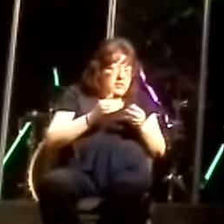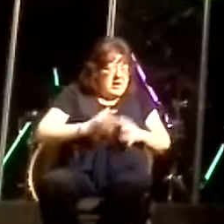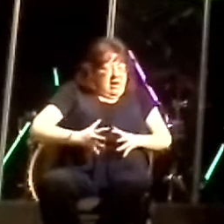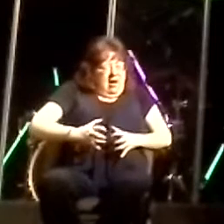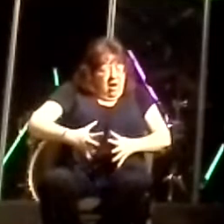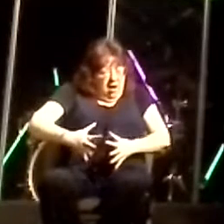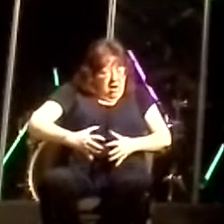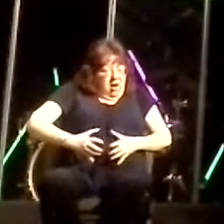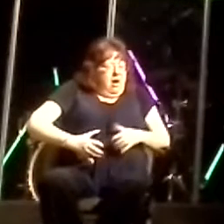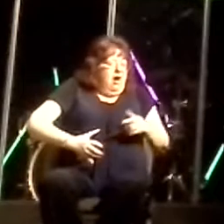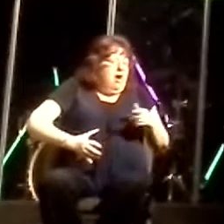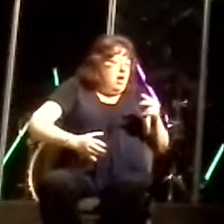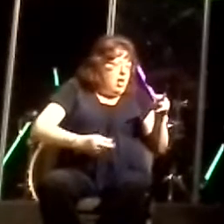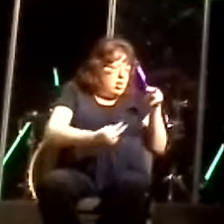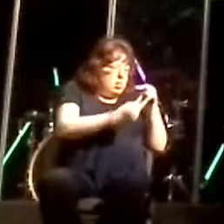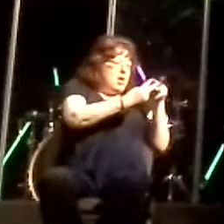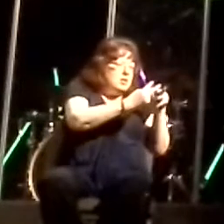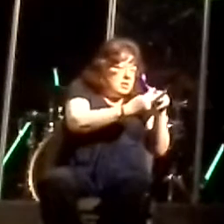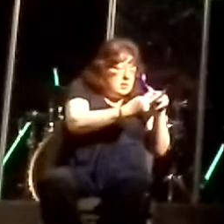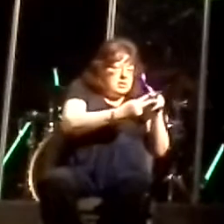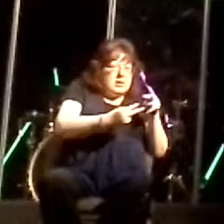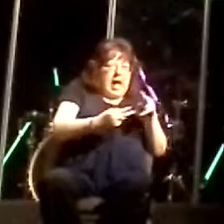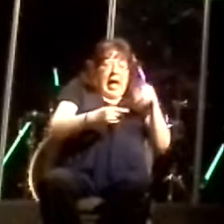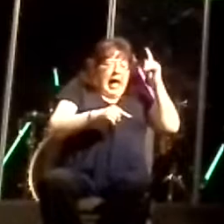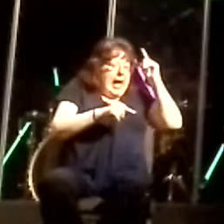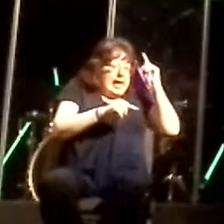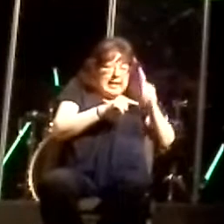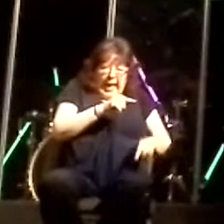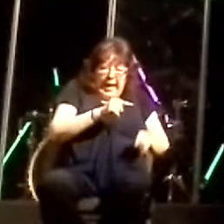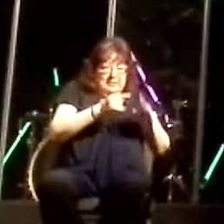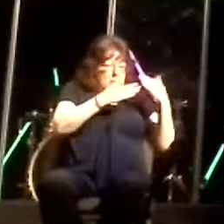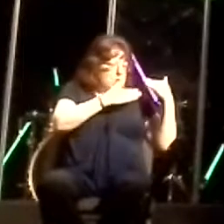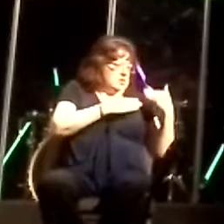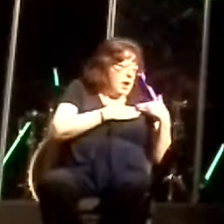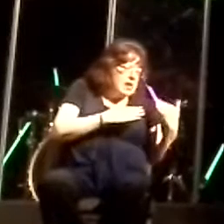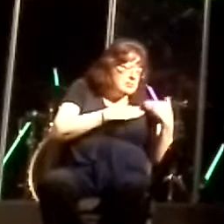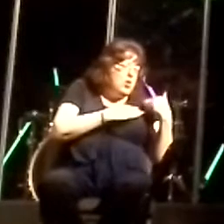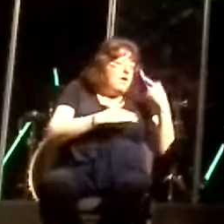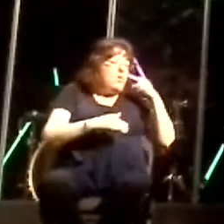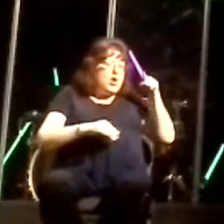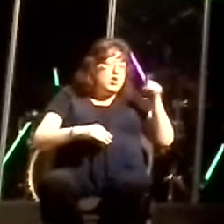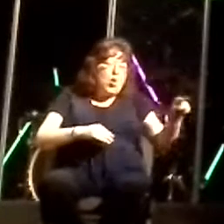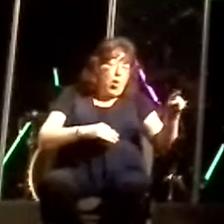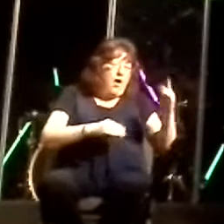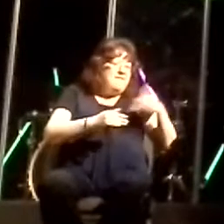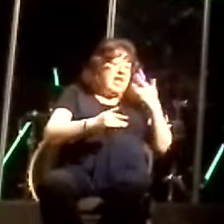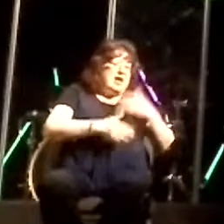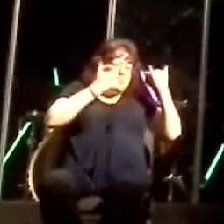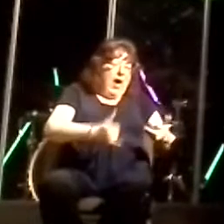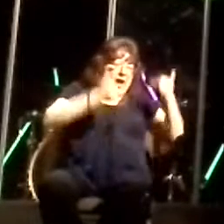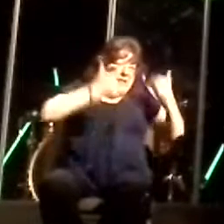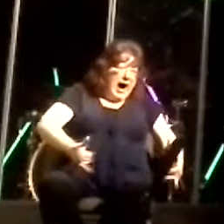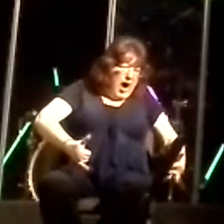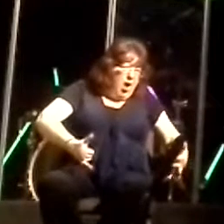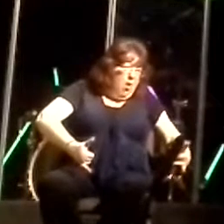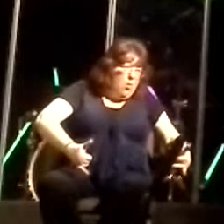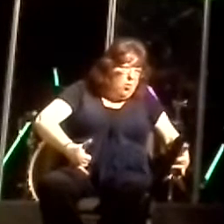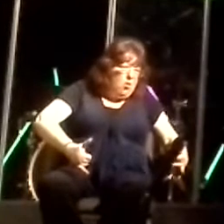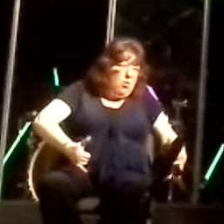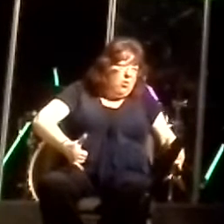another contraction. And she looked at me and she said, I cannot be responsible for your feelings right now.